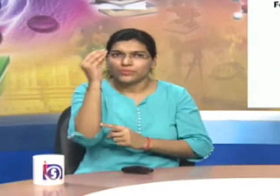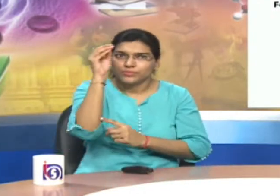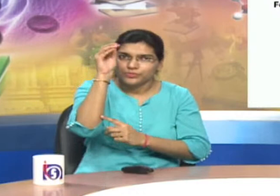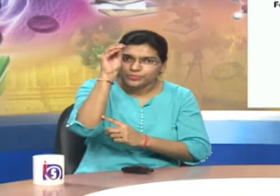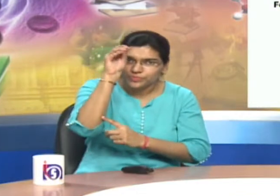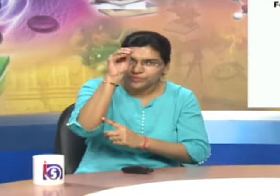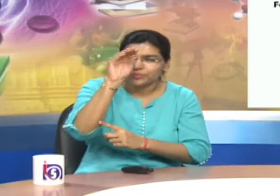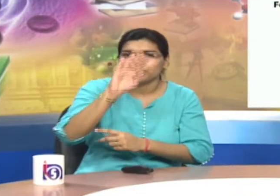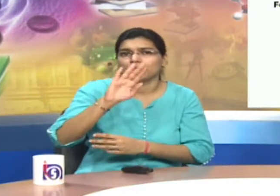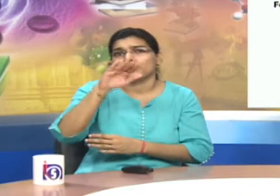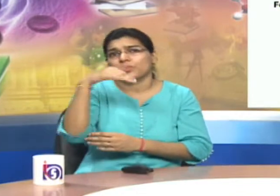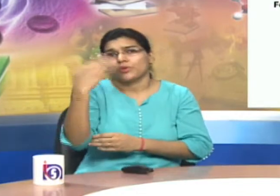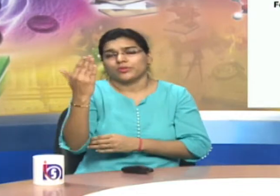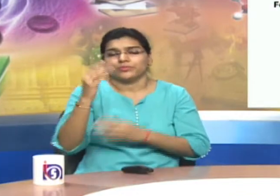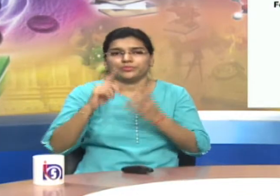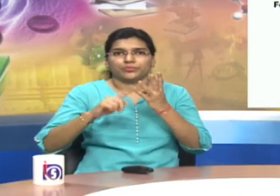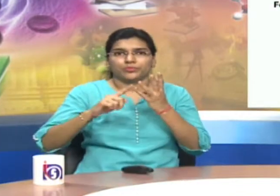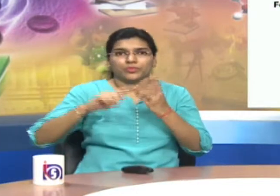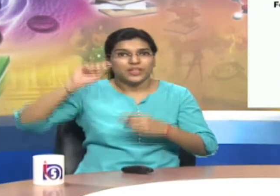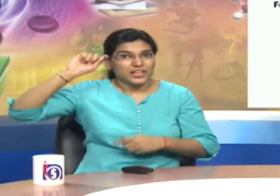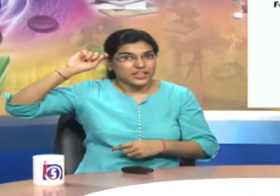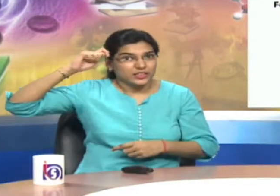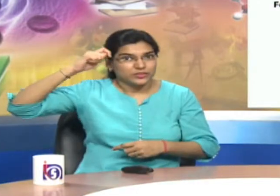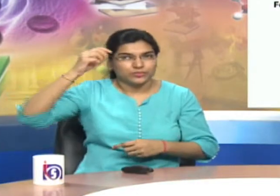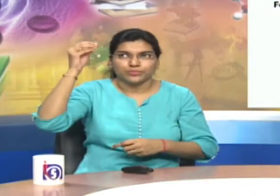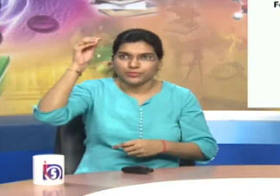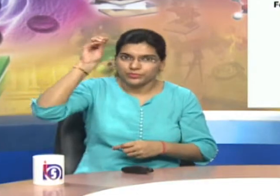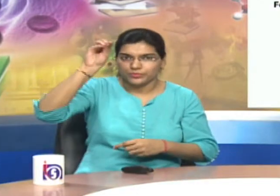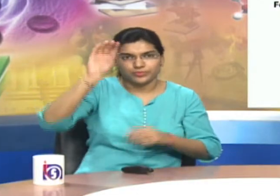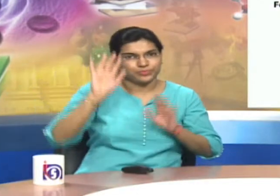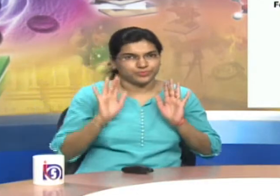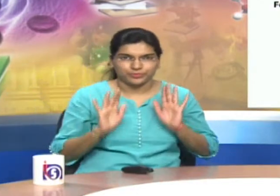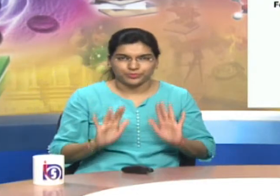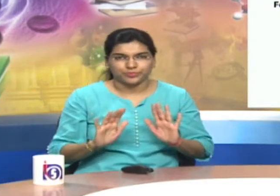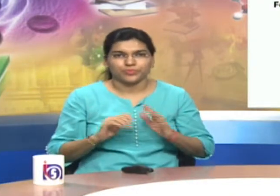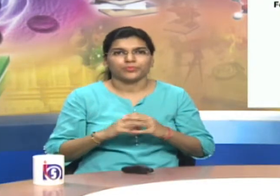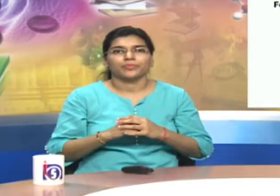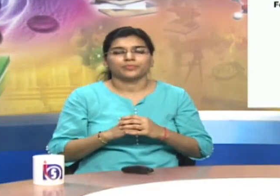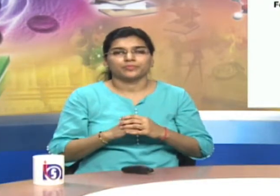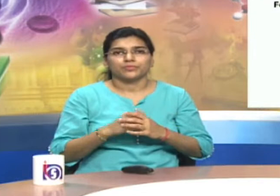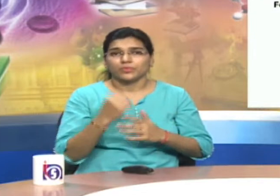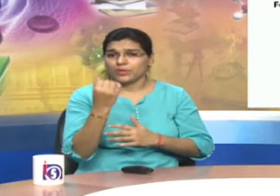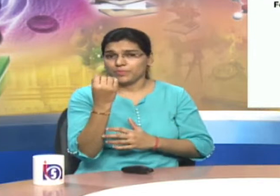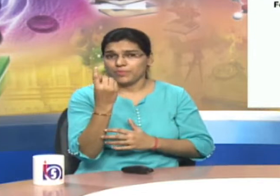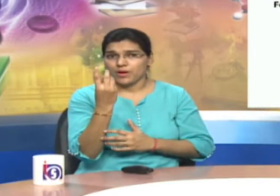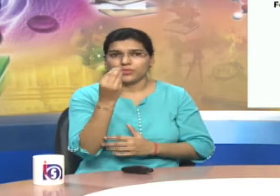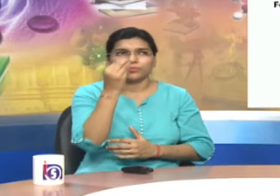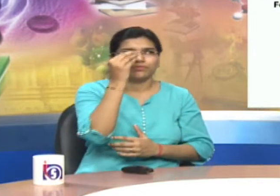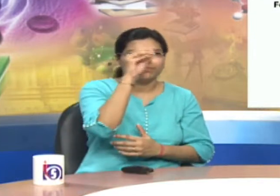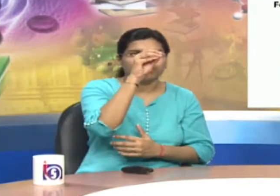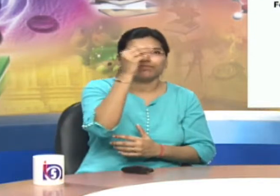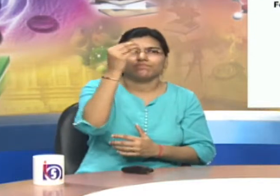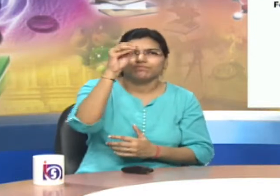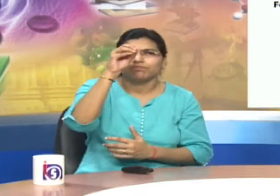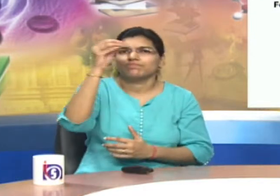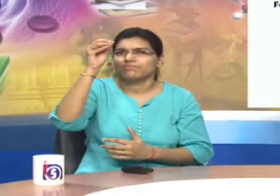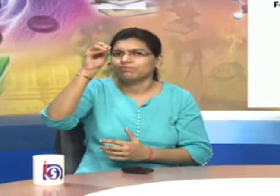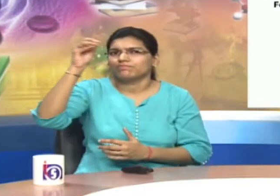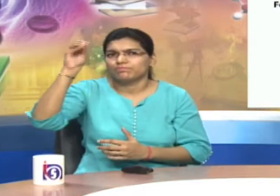that mathematics marks, and then English subject. These are all subjects, and below